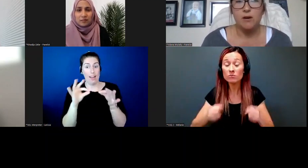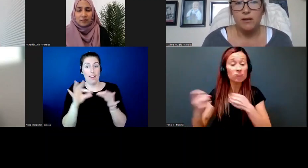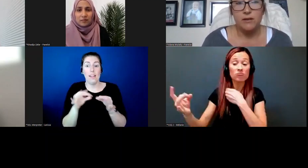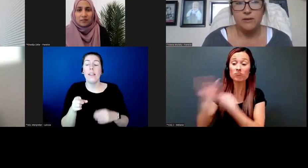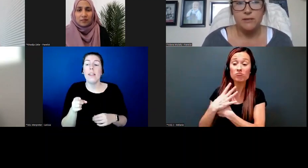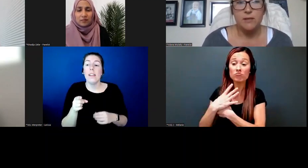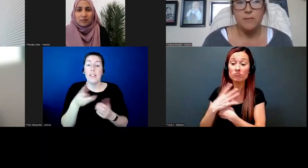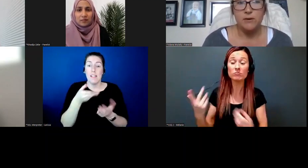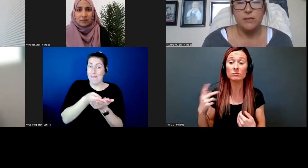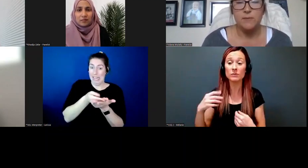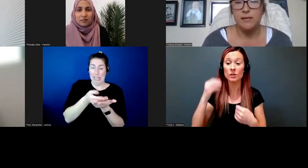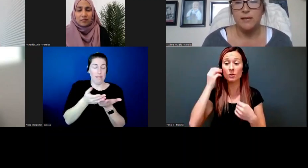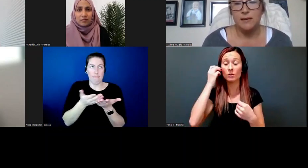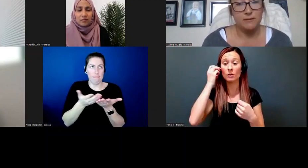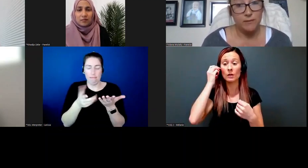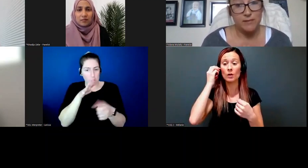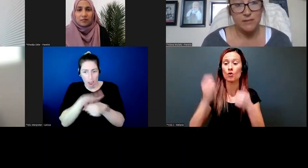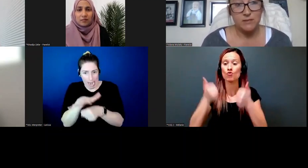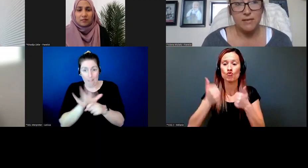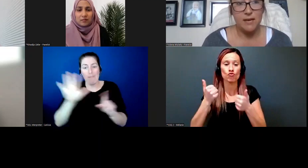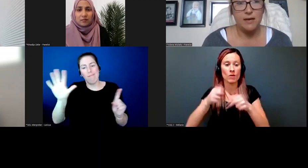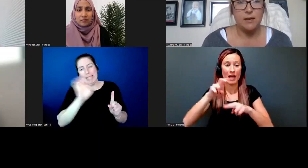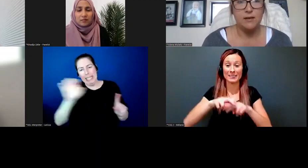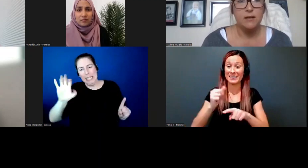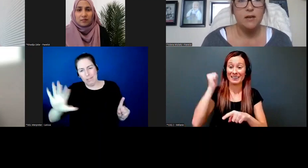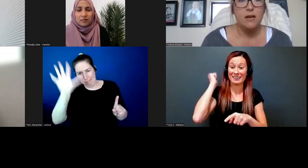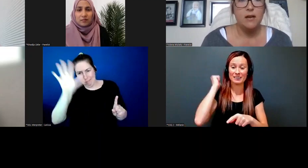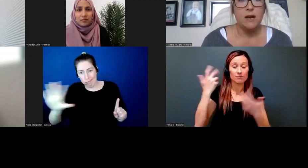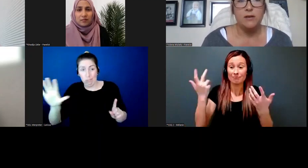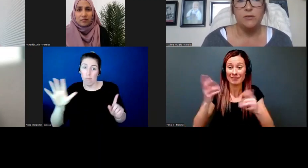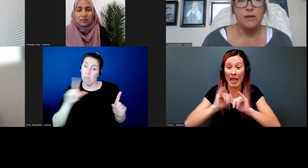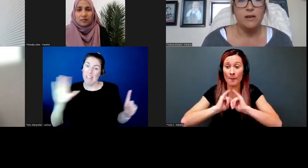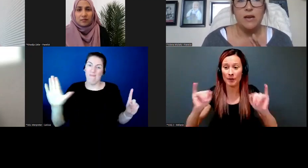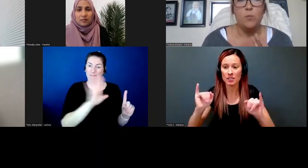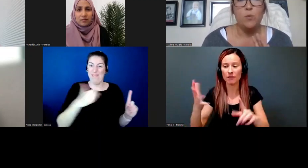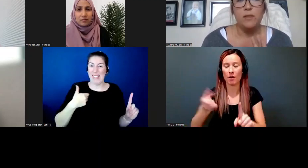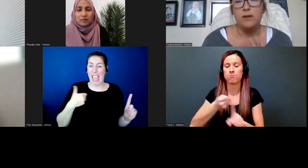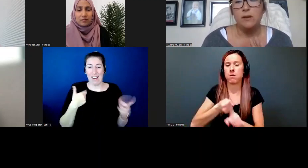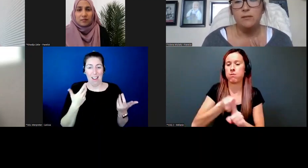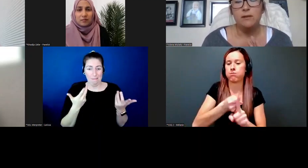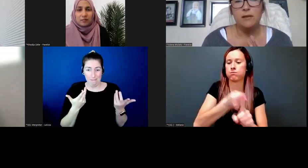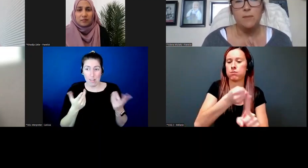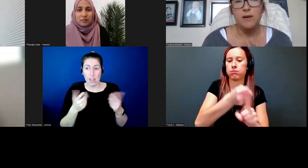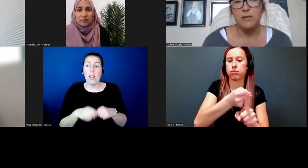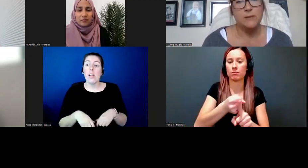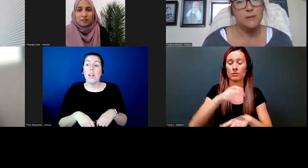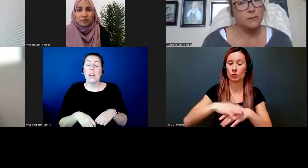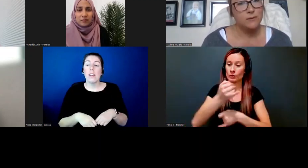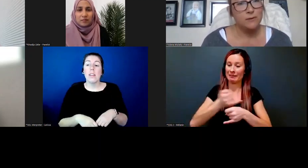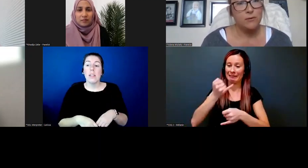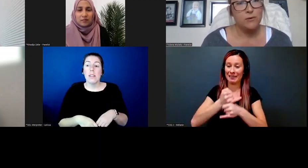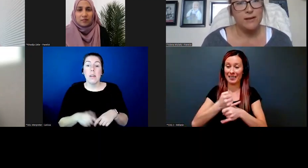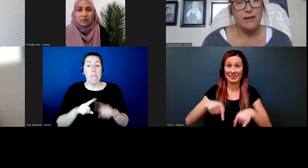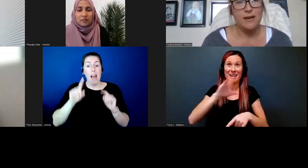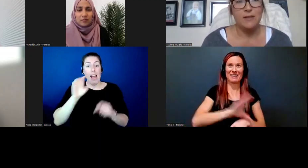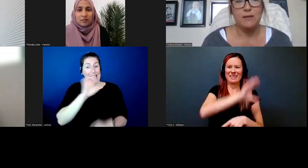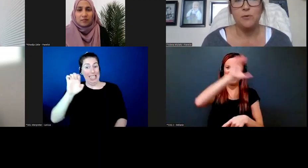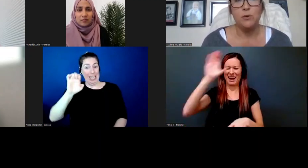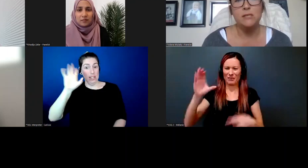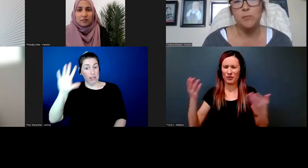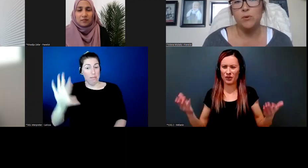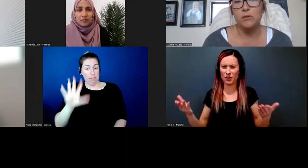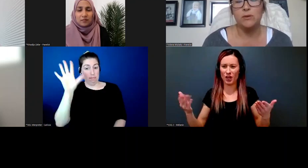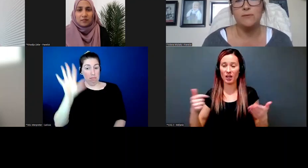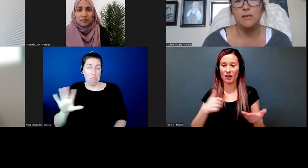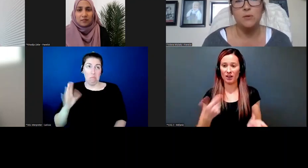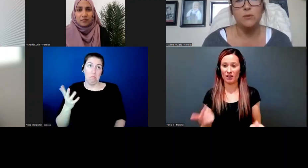funding in all areas in the Maritimes and, from the sounds of it, Canada, I don't think I can name one thing in the Maritimes or again Canada that